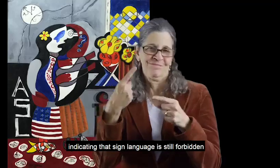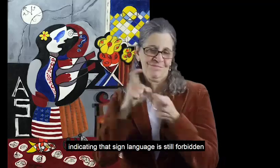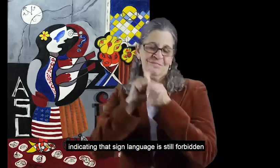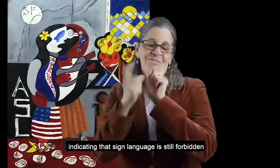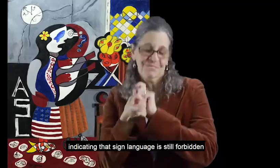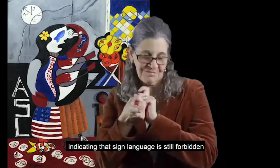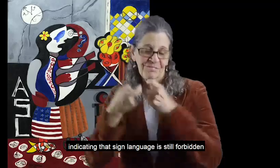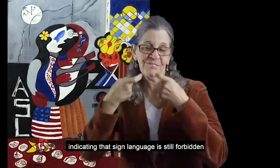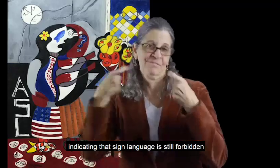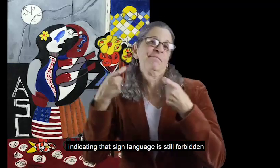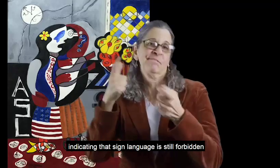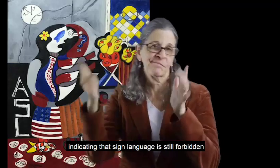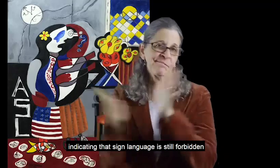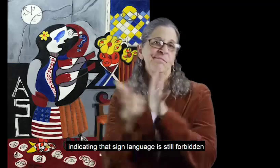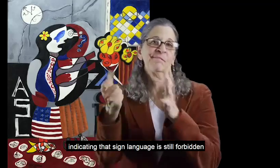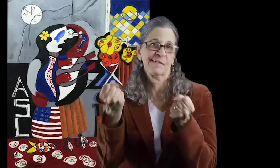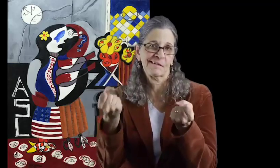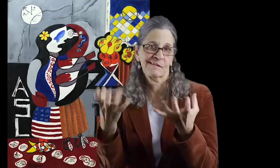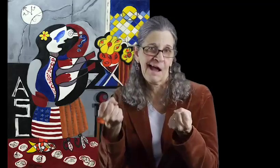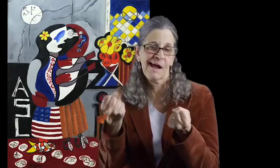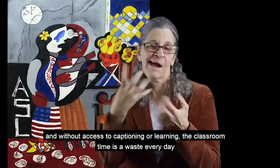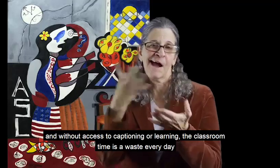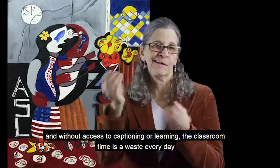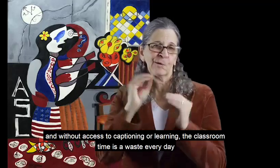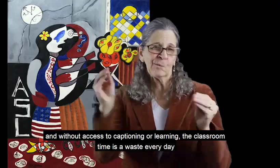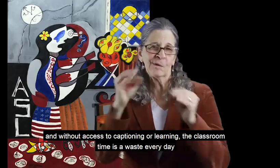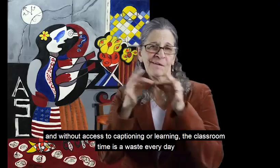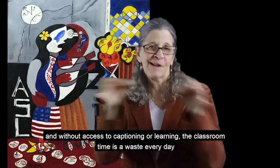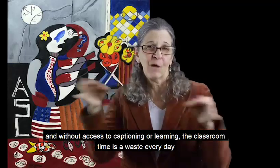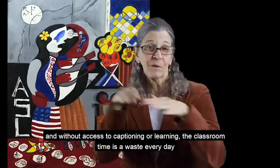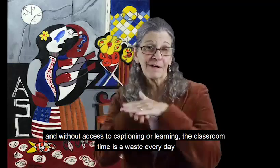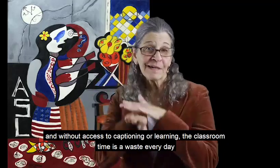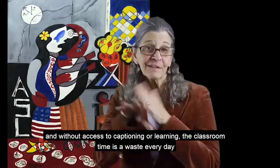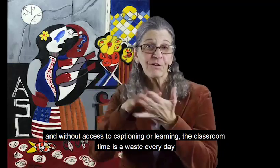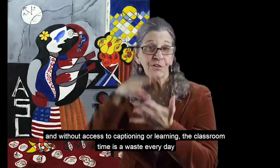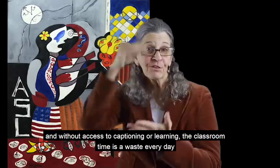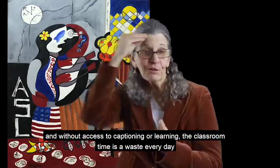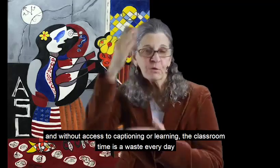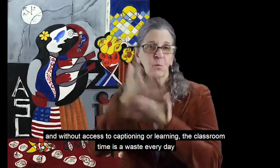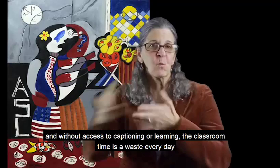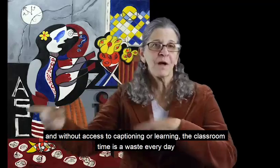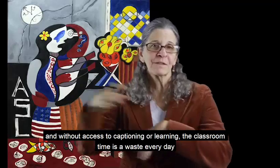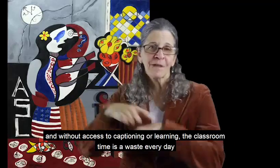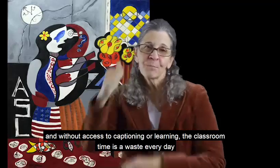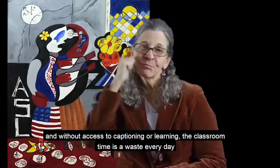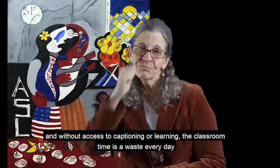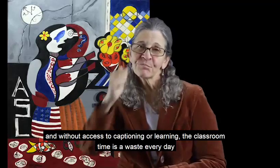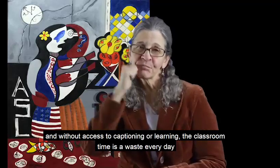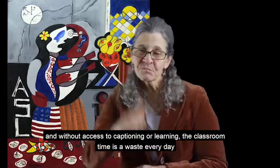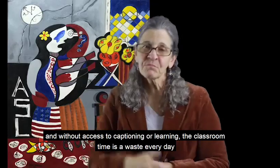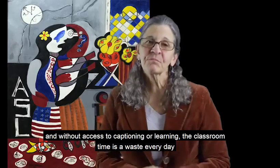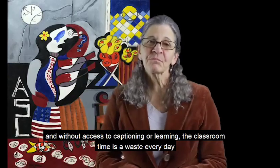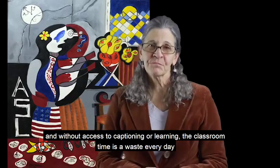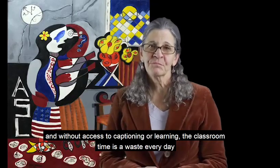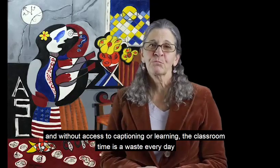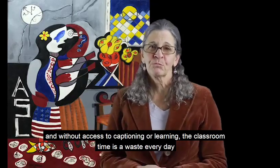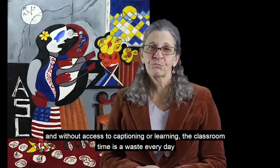sign language is still forbidden. And without access to captioning or learning, the classroom time is a waste every